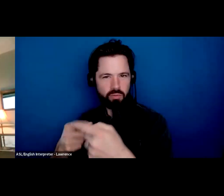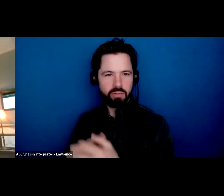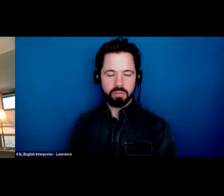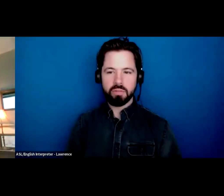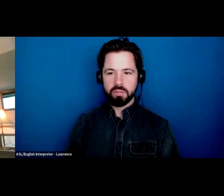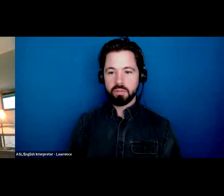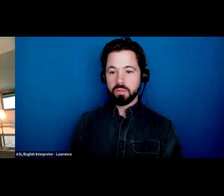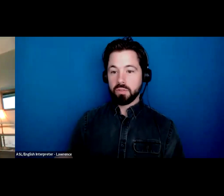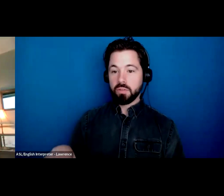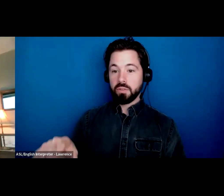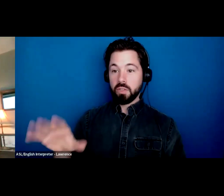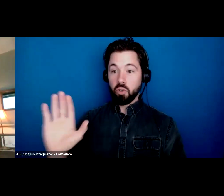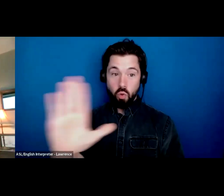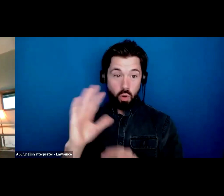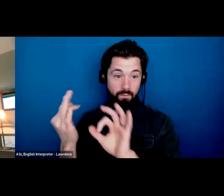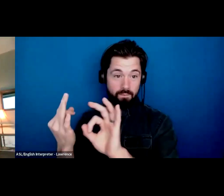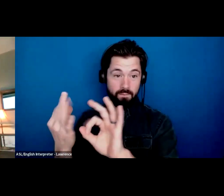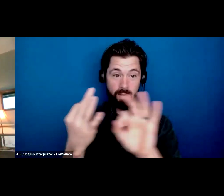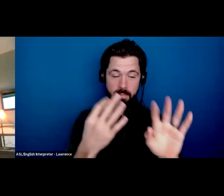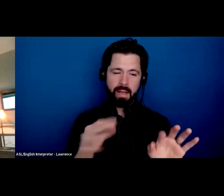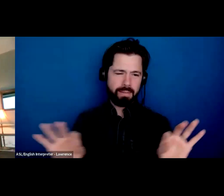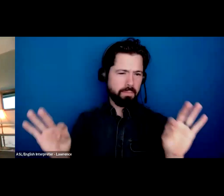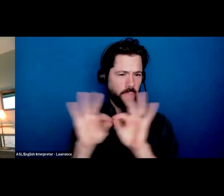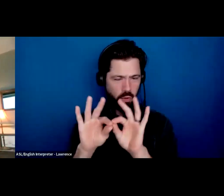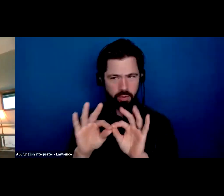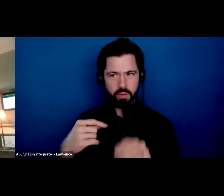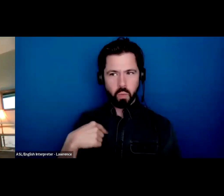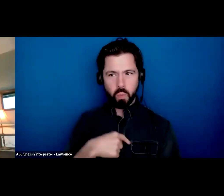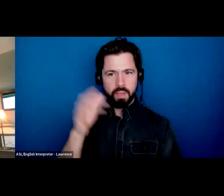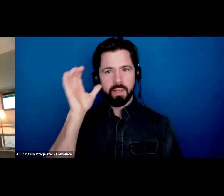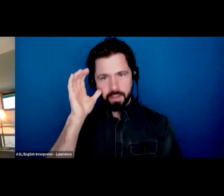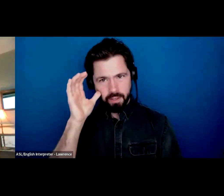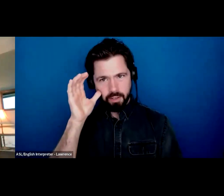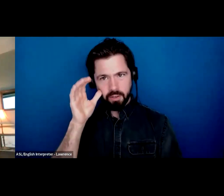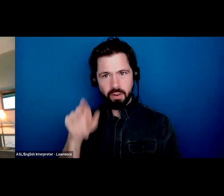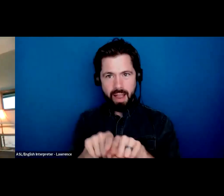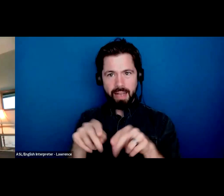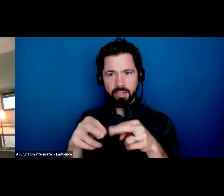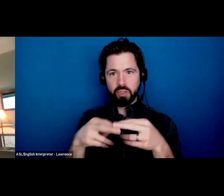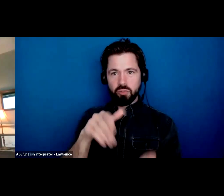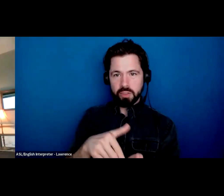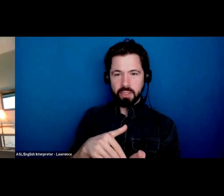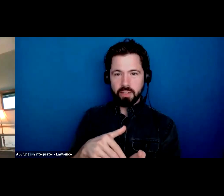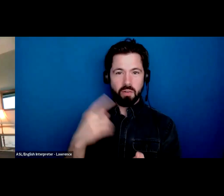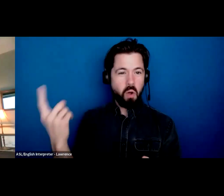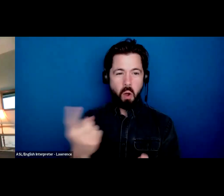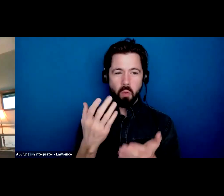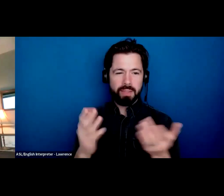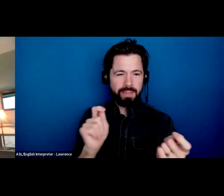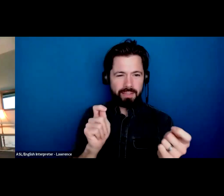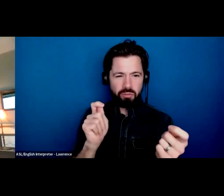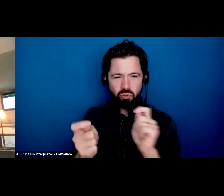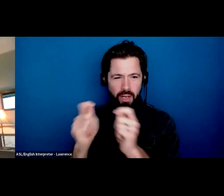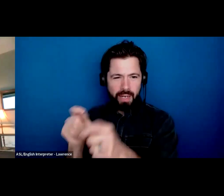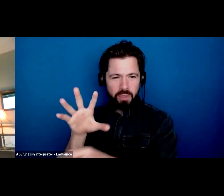have your voices out there as service providers is very important to us at the regional center. There's constantly things changing within each of your